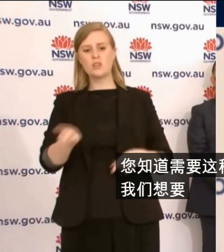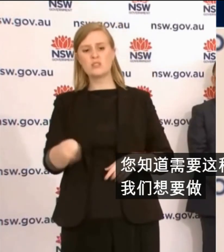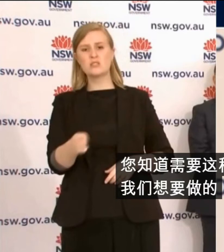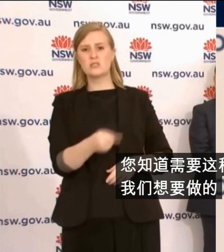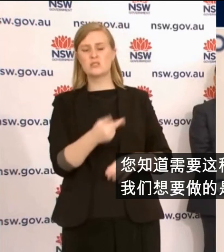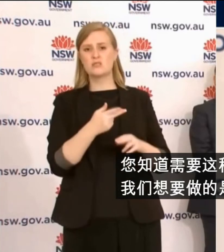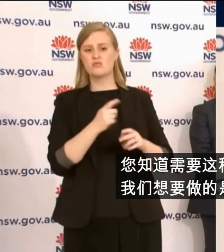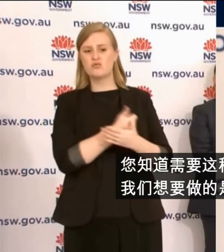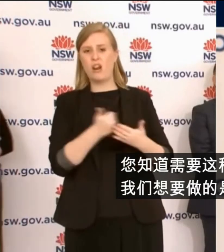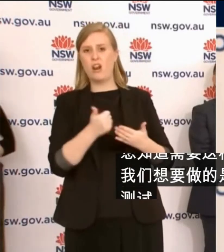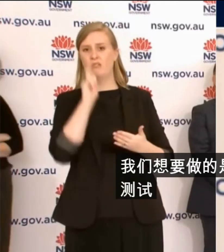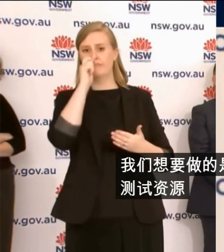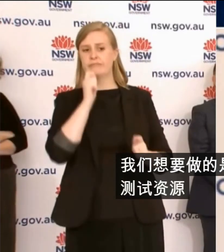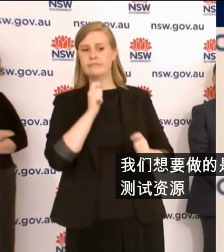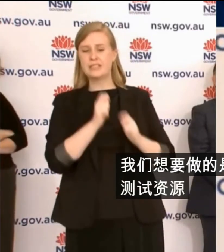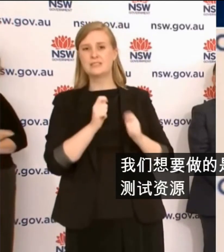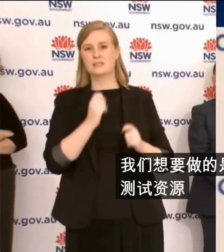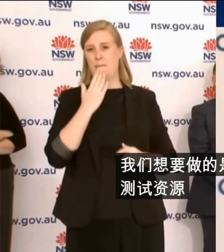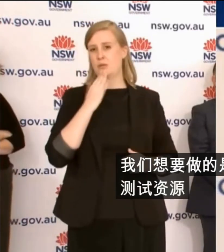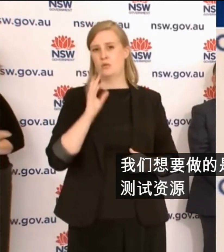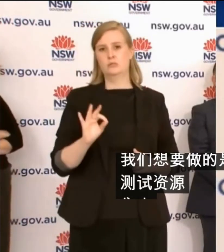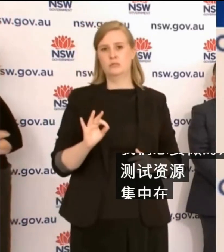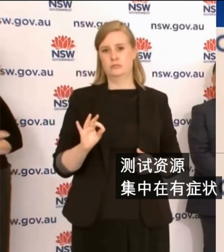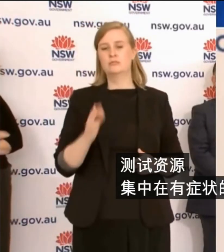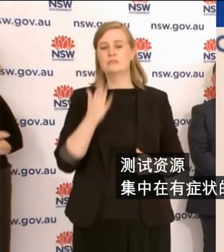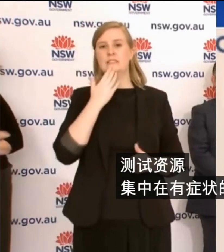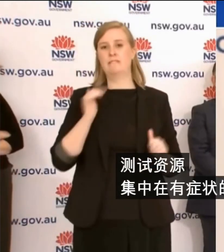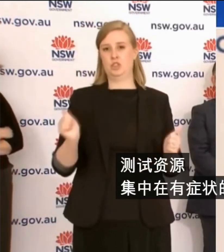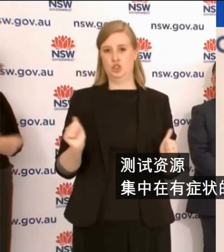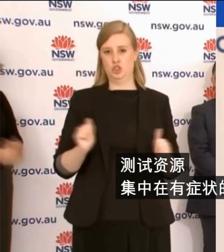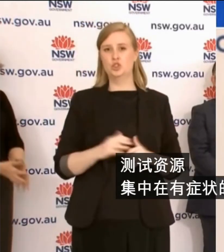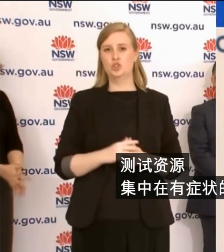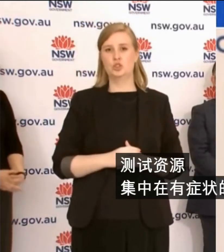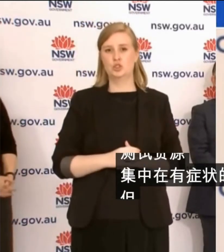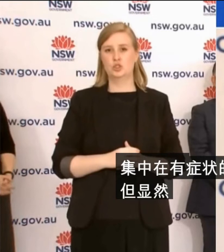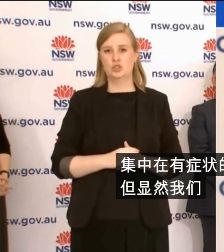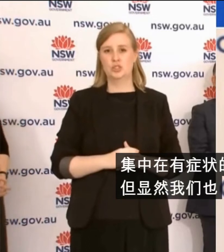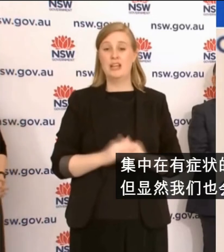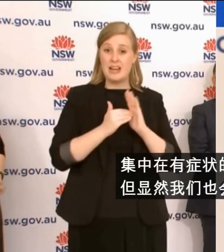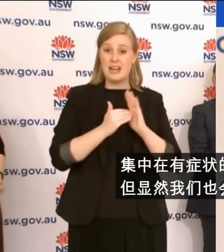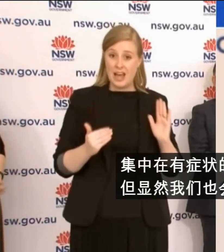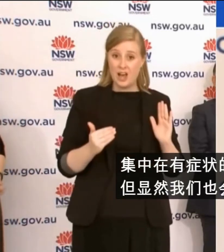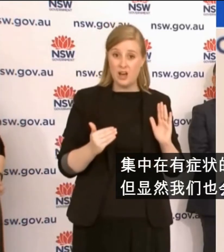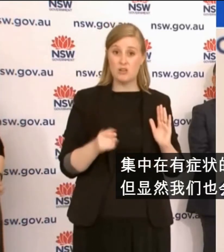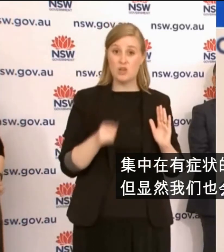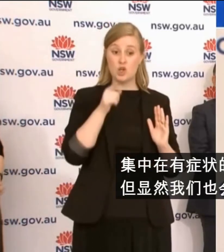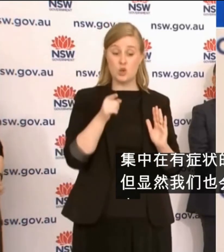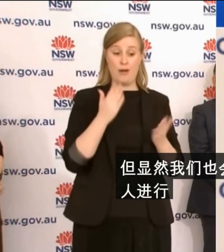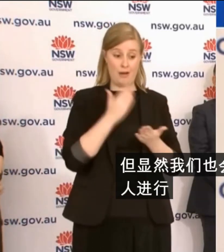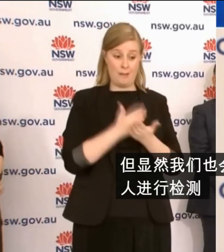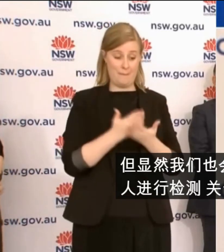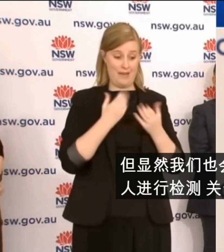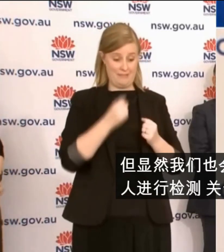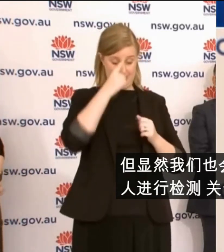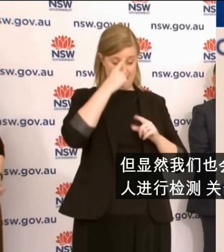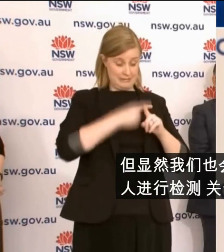What we're wanting to do is focus our testing resources on symptomatic people but clearly we also test asymptomatic people